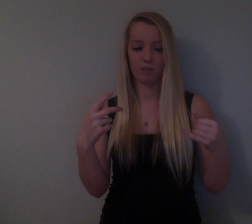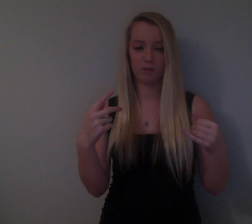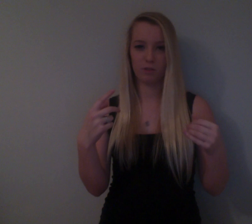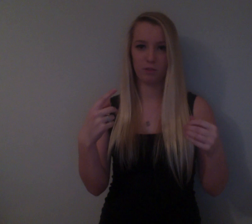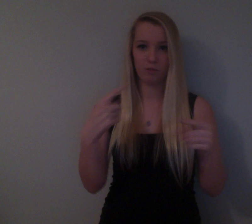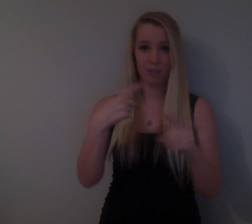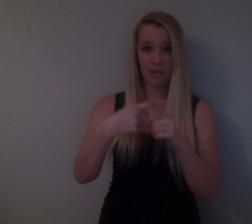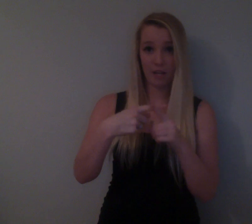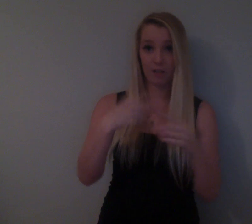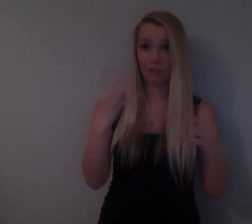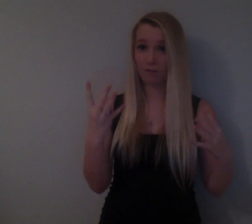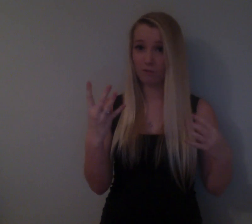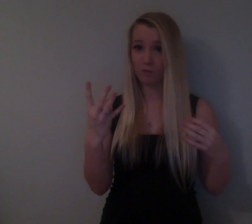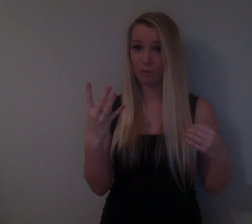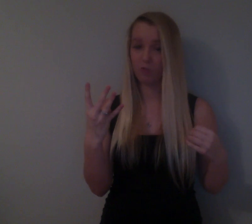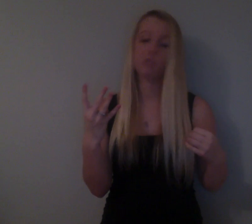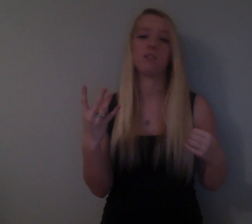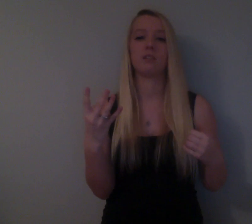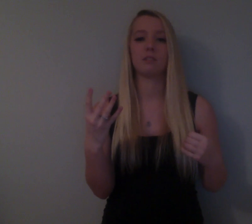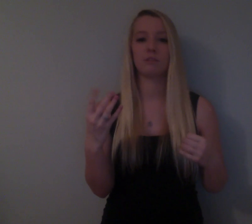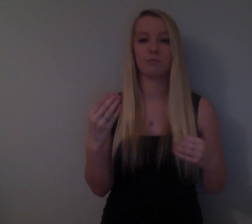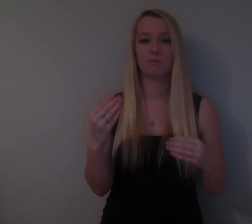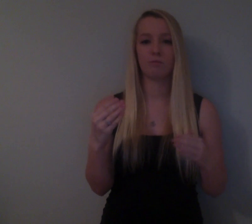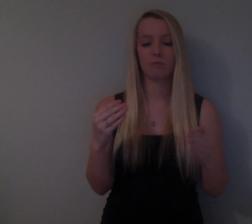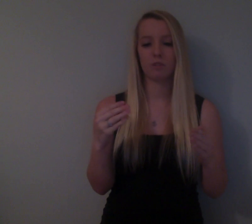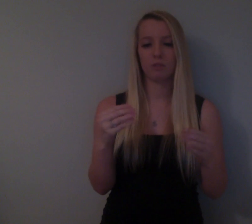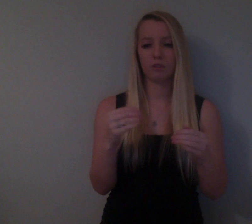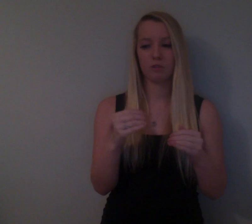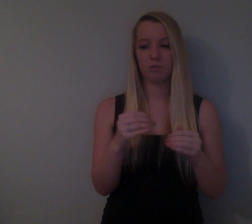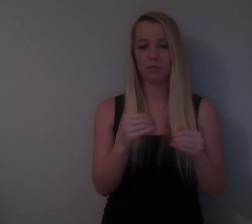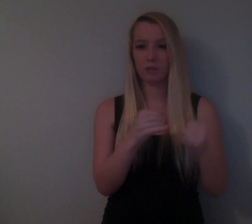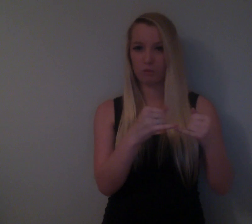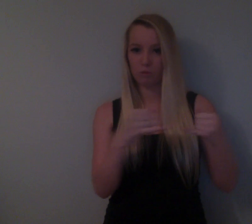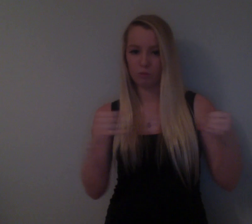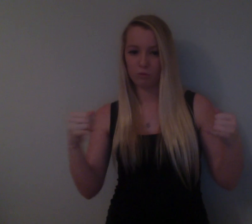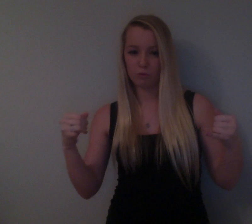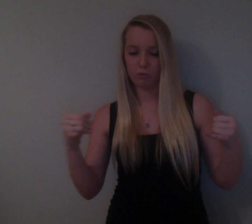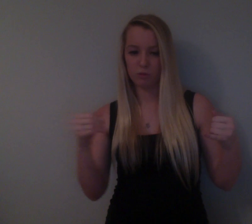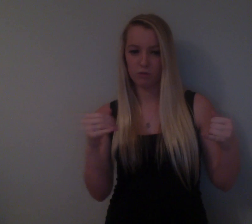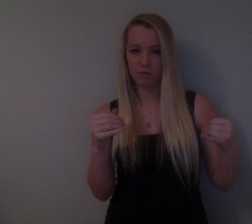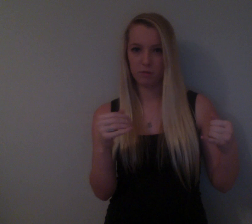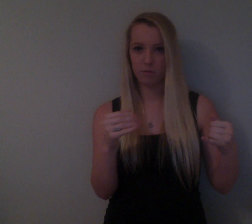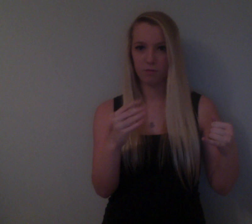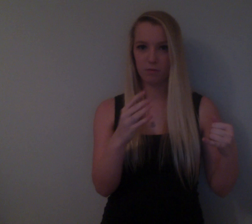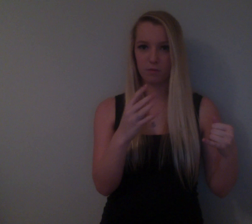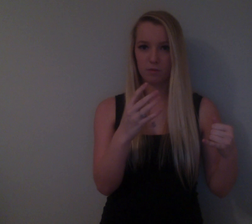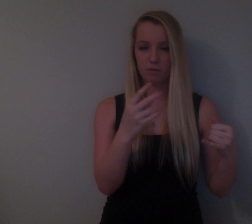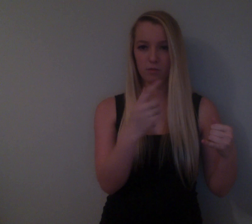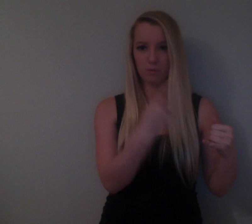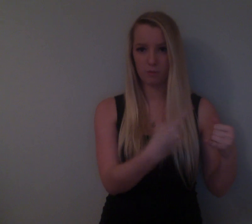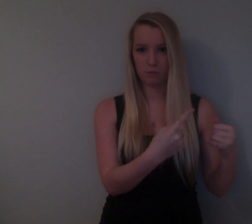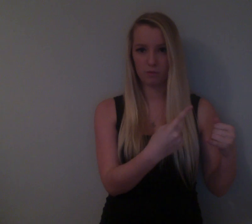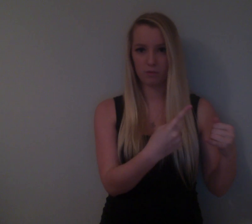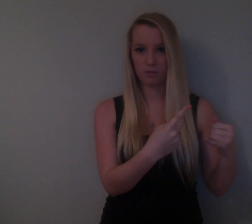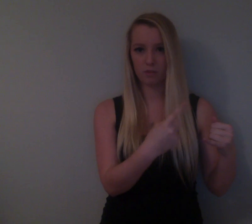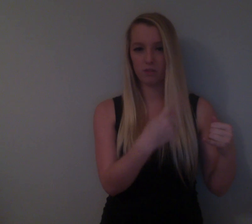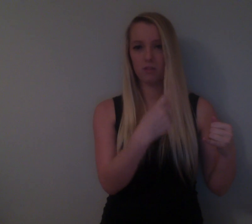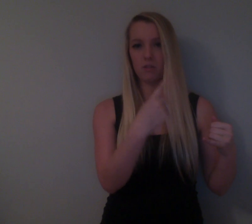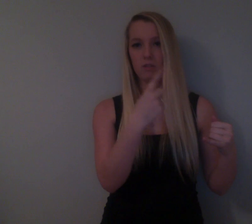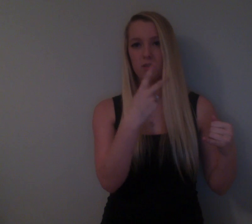all we do is we go up the number line, or we go to the right on the number line, 4 more. So we go 1,